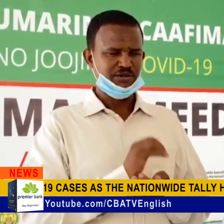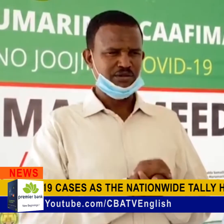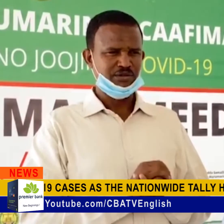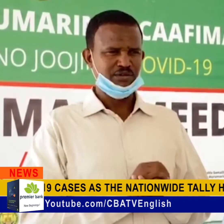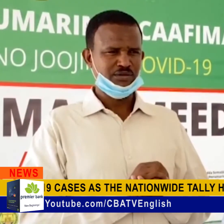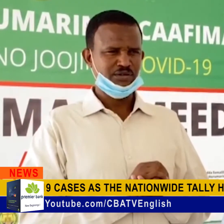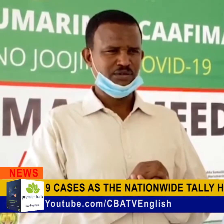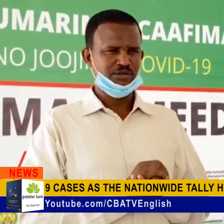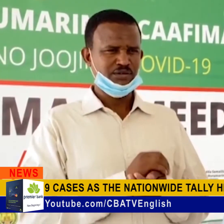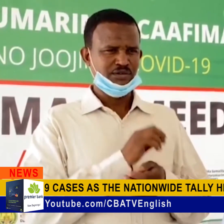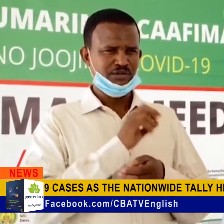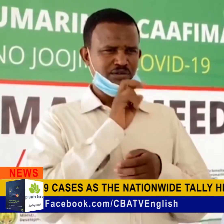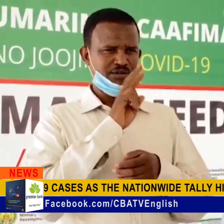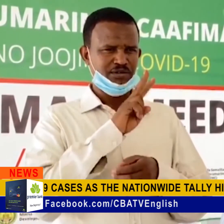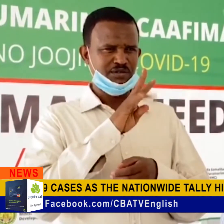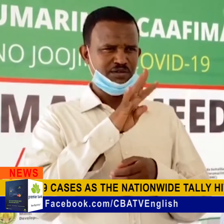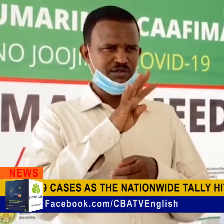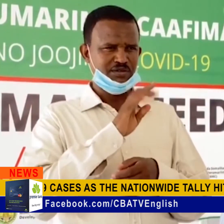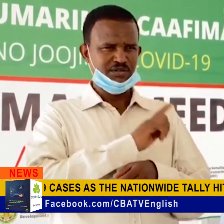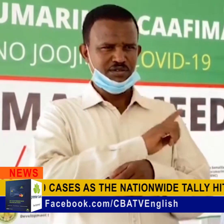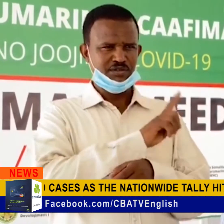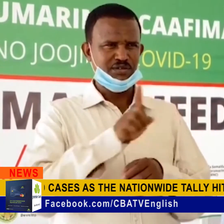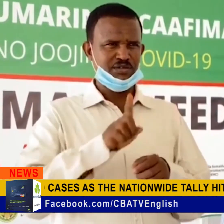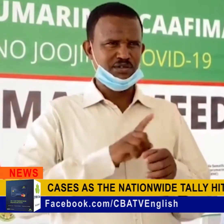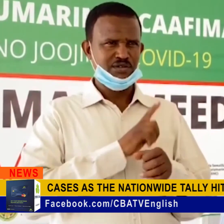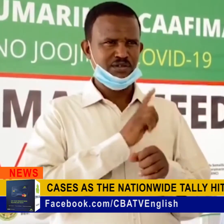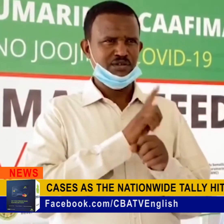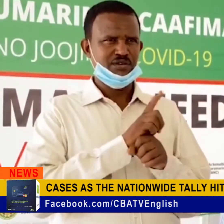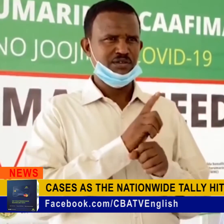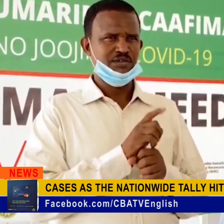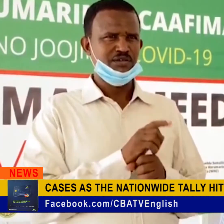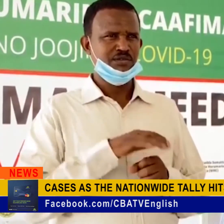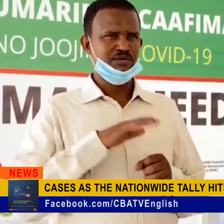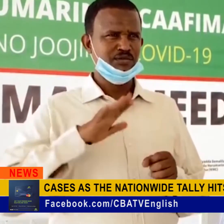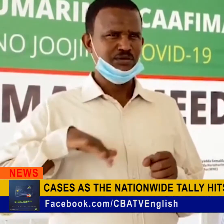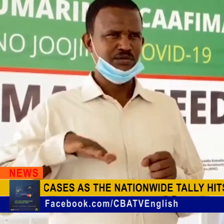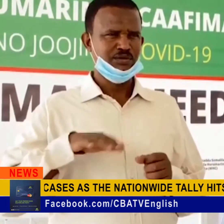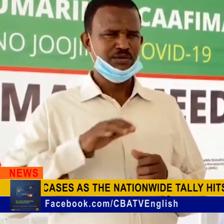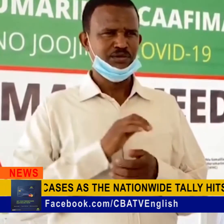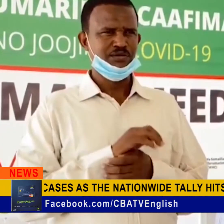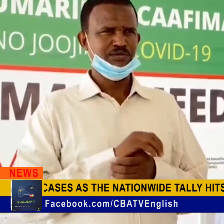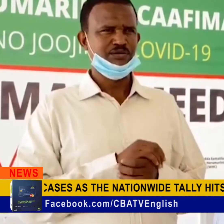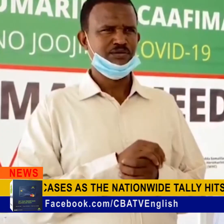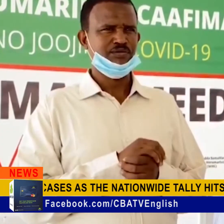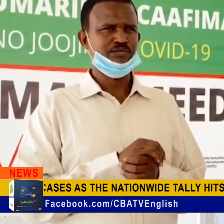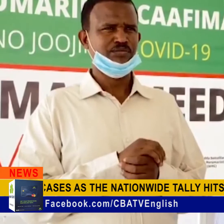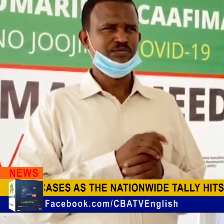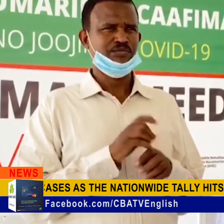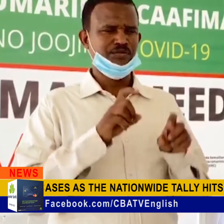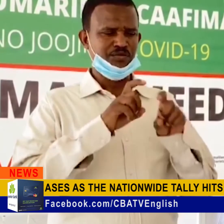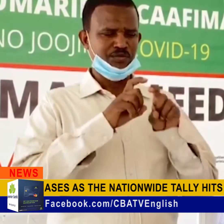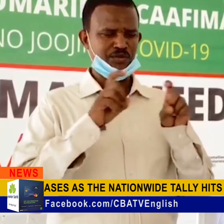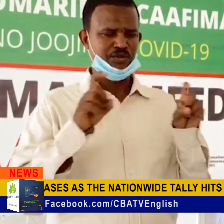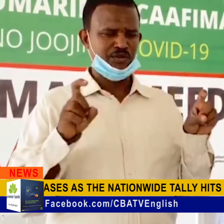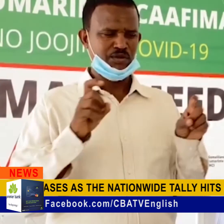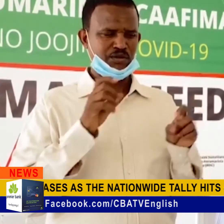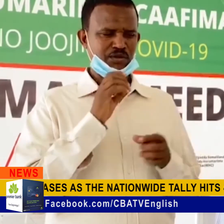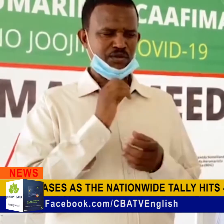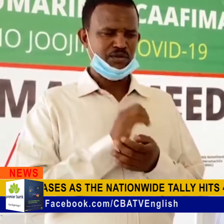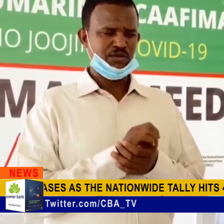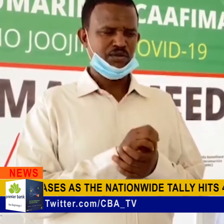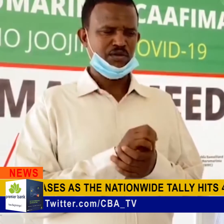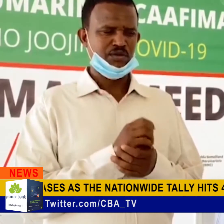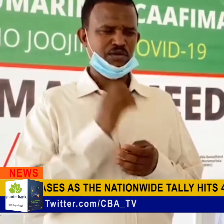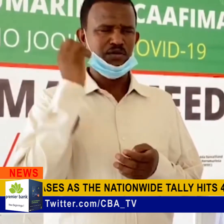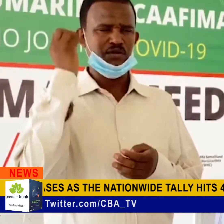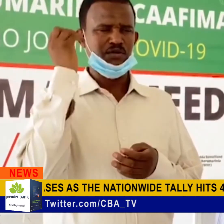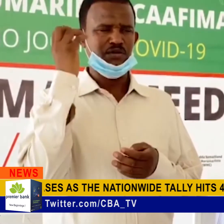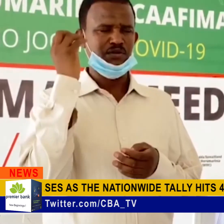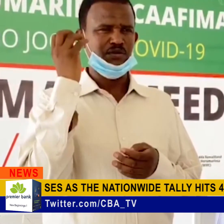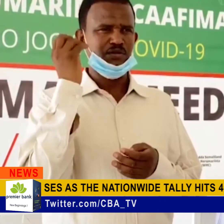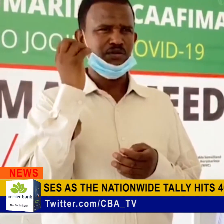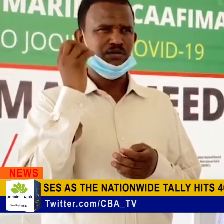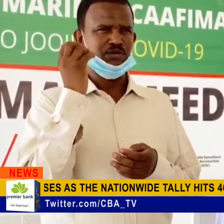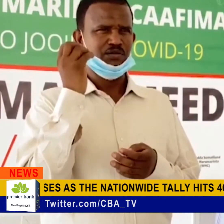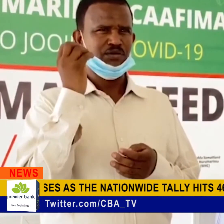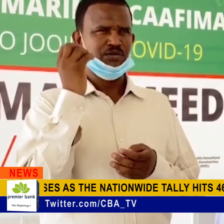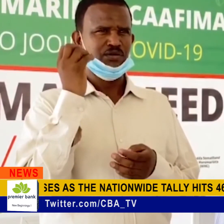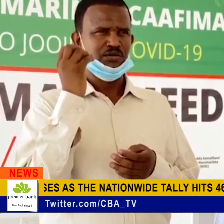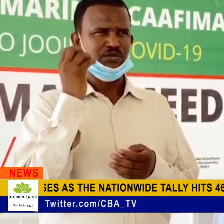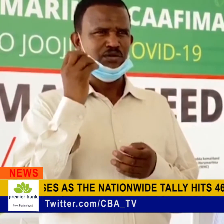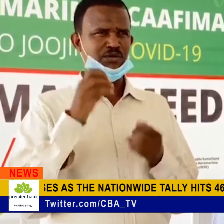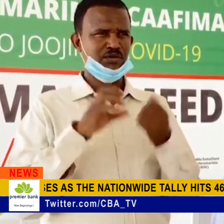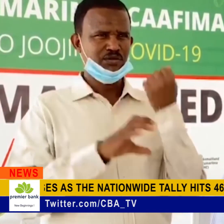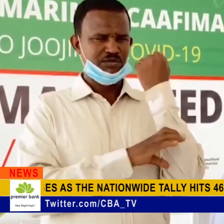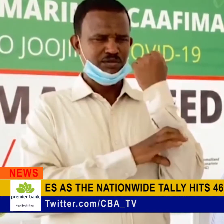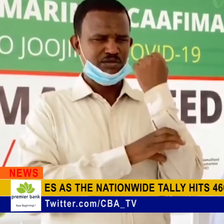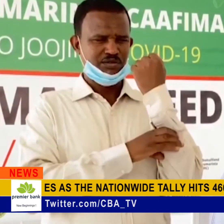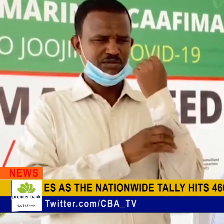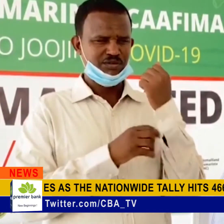update on Tuesday, the 9th of June 2020, 7 more people have fully recovered from the COVID-19, bringing the total number of people